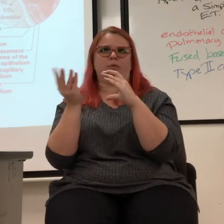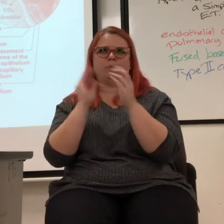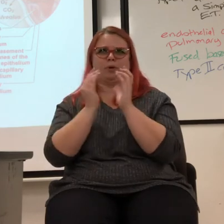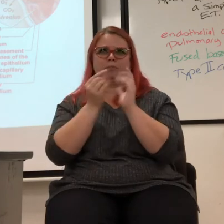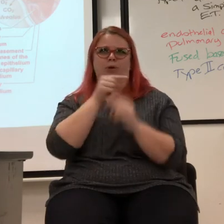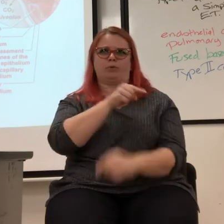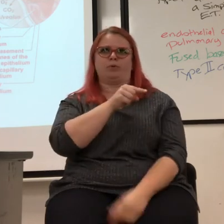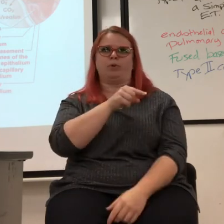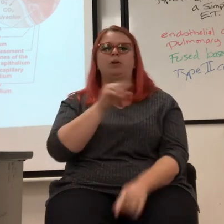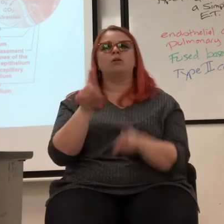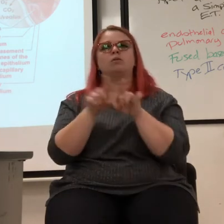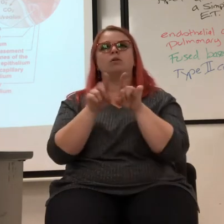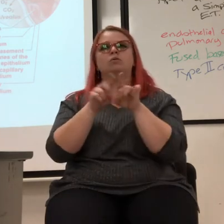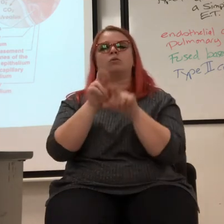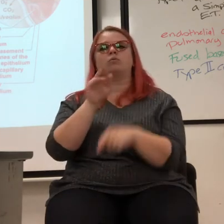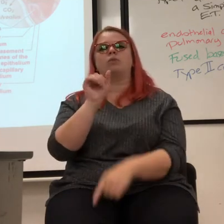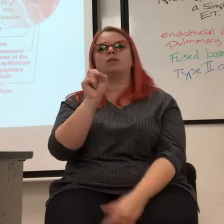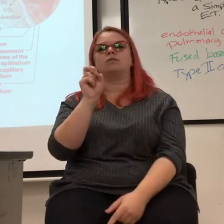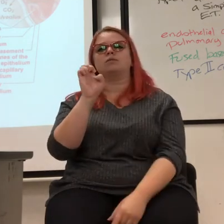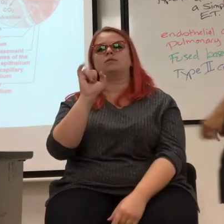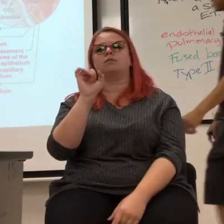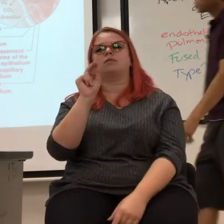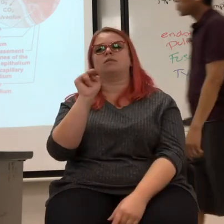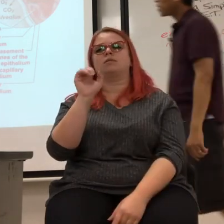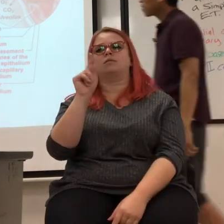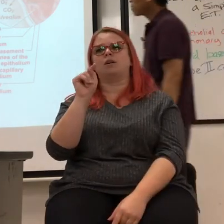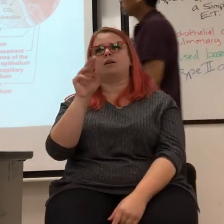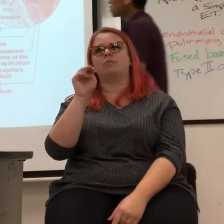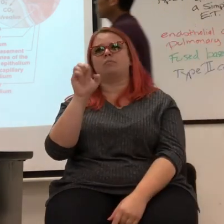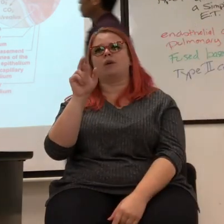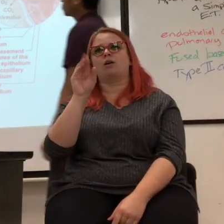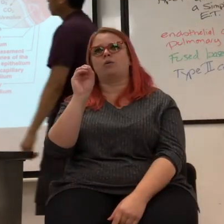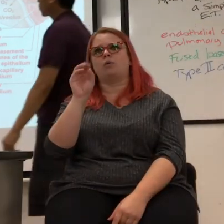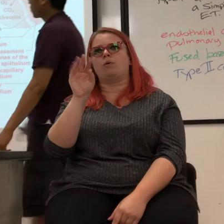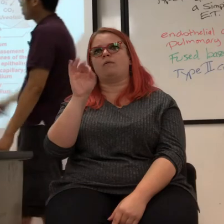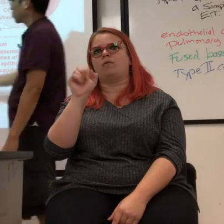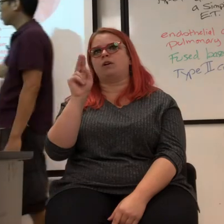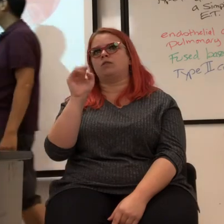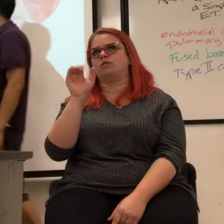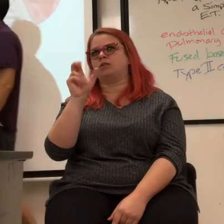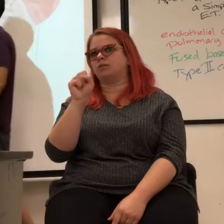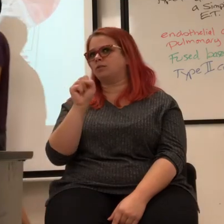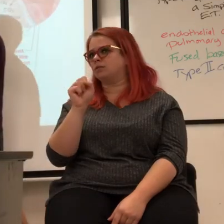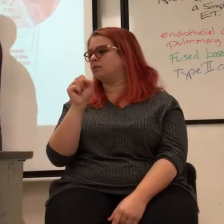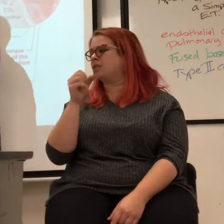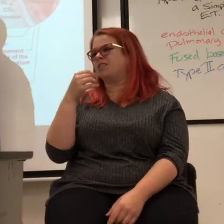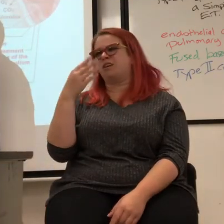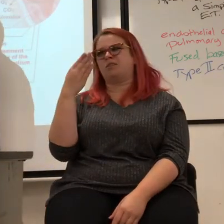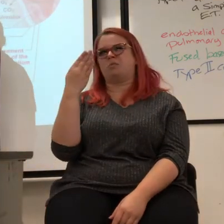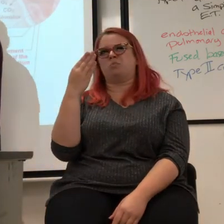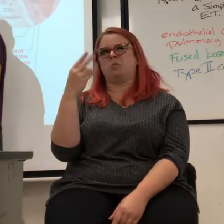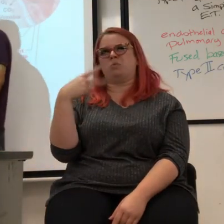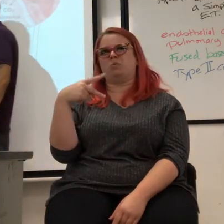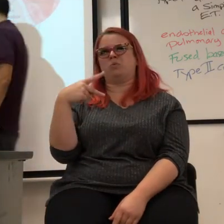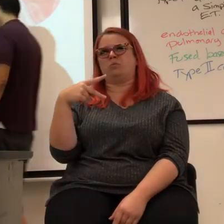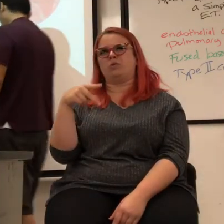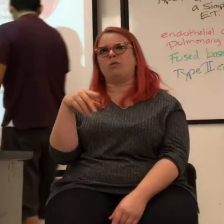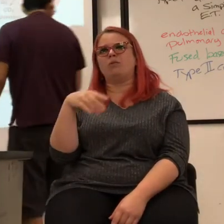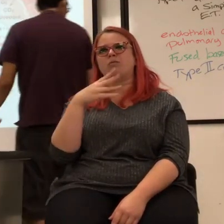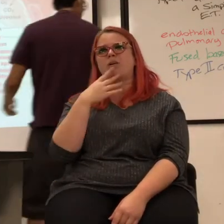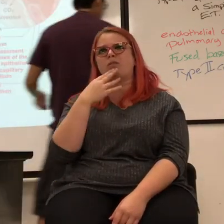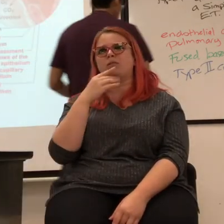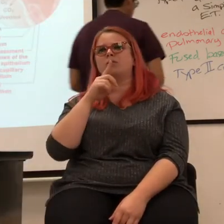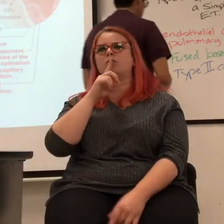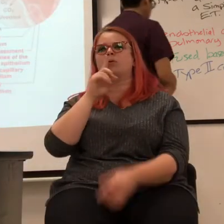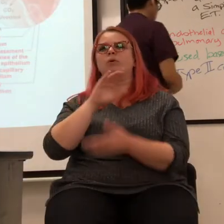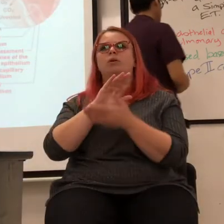resident macrophages shown. On the picture there, this purplish-bluish color, keeping things sterile. So